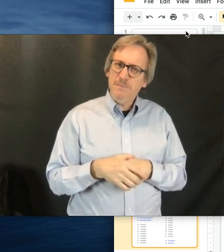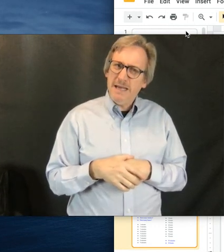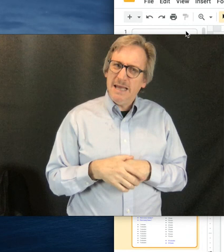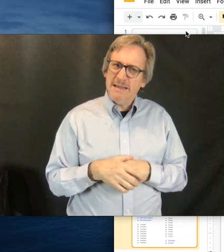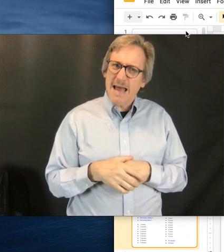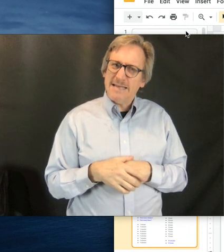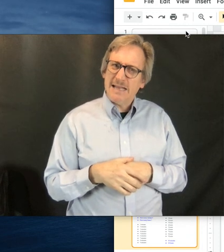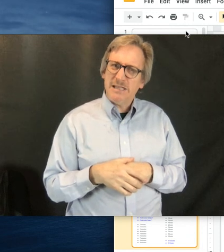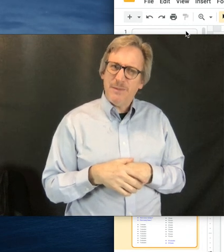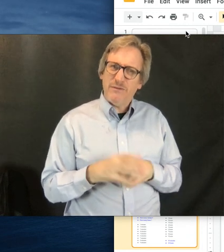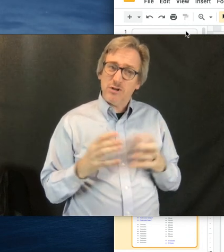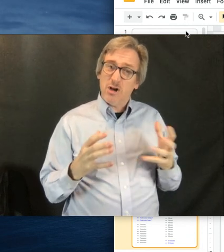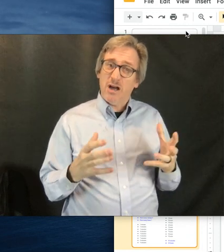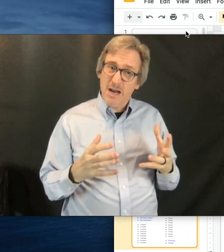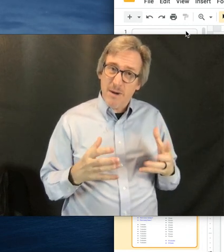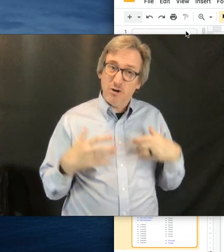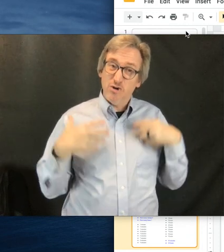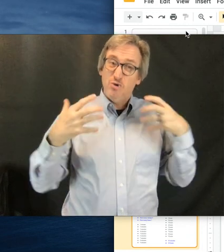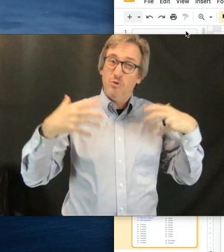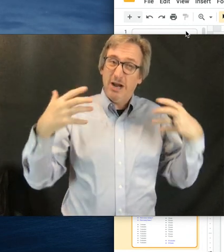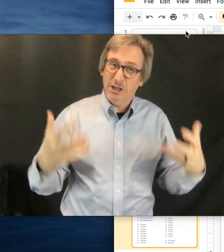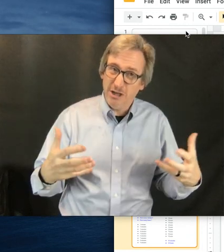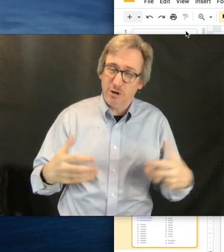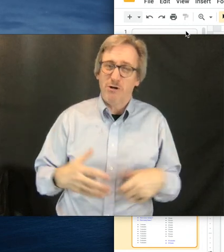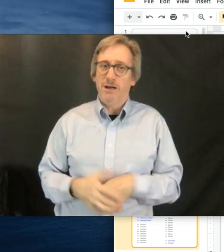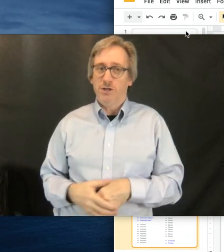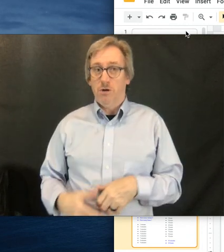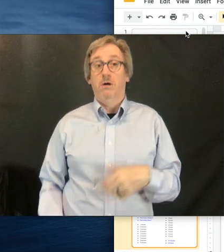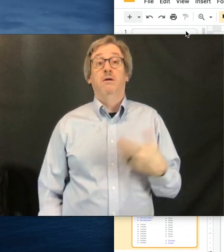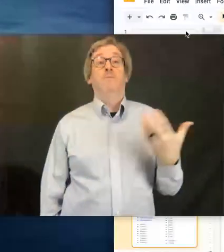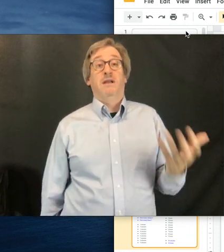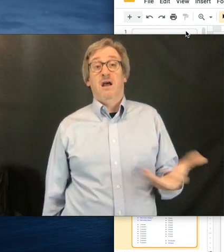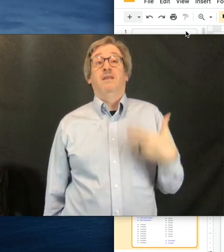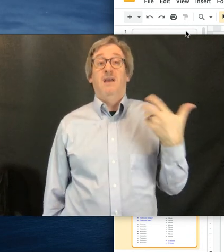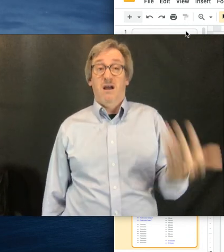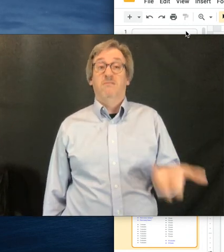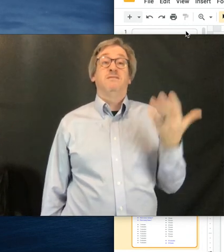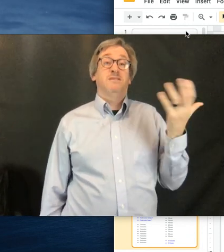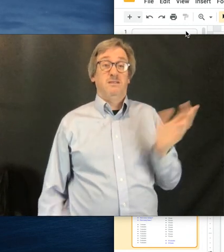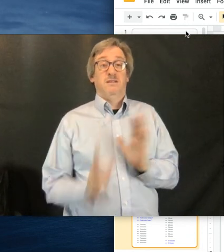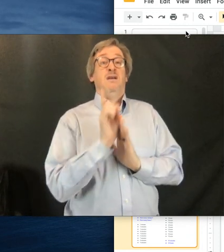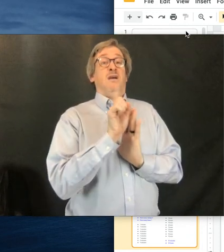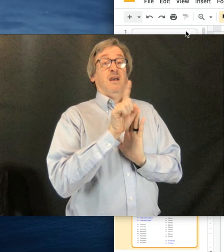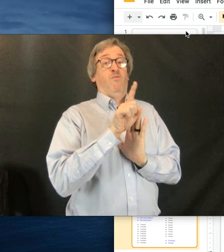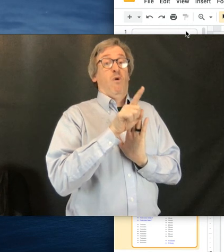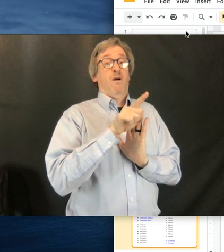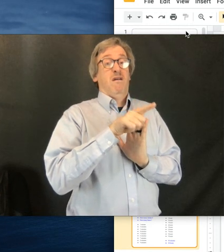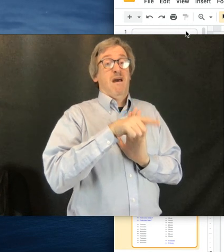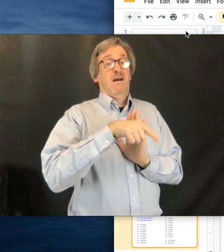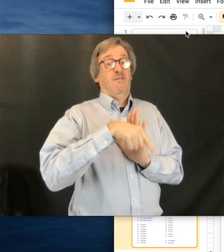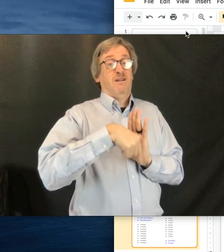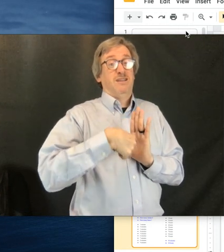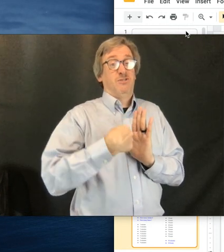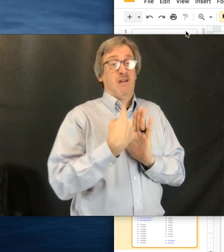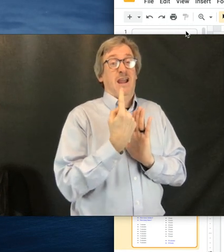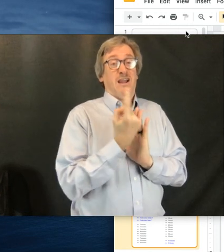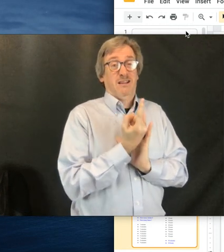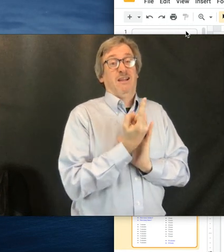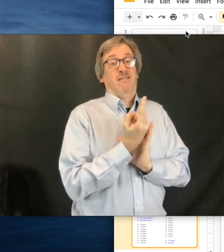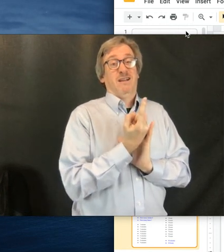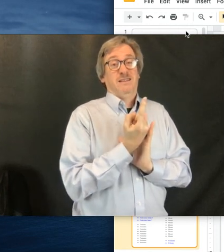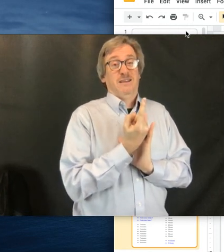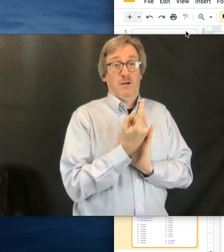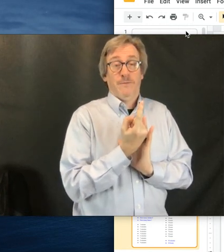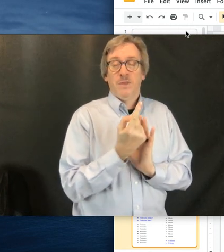Generally speaking, that tends to be if you're talking about duration, you're trying to show, oh my God, the hours, this is 1 hour and it's dragging